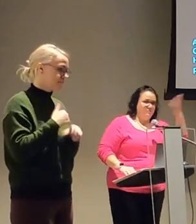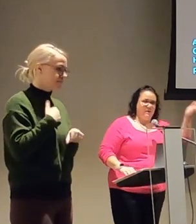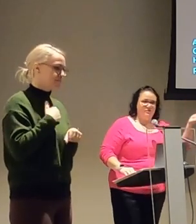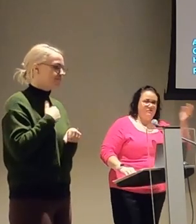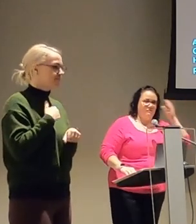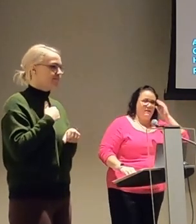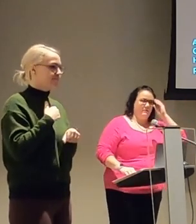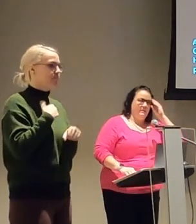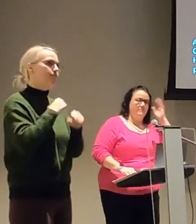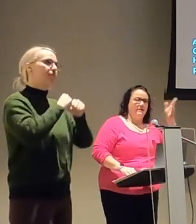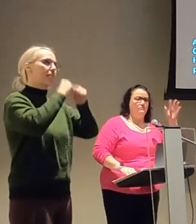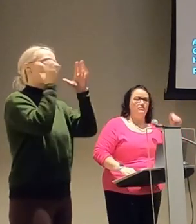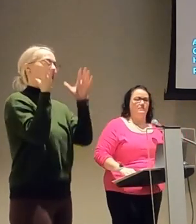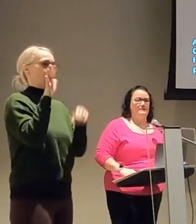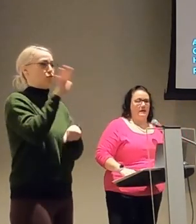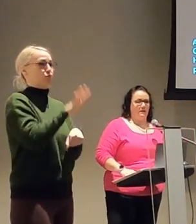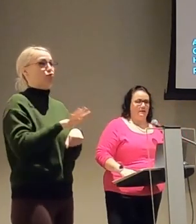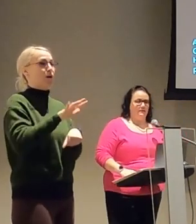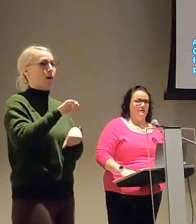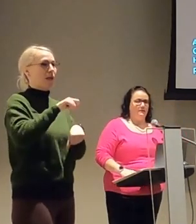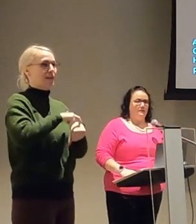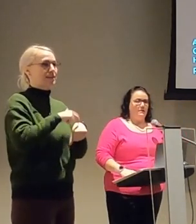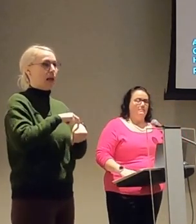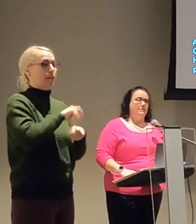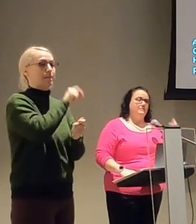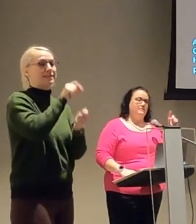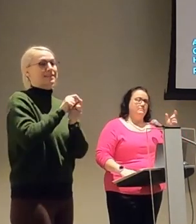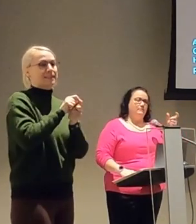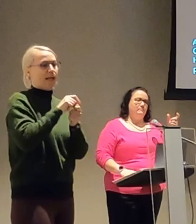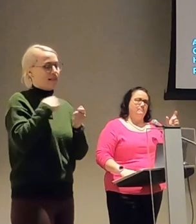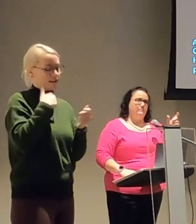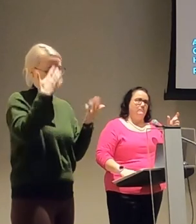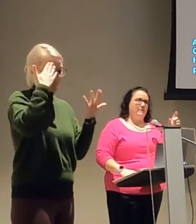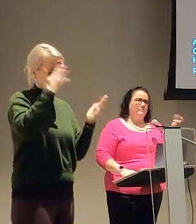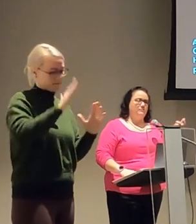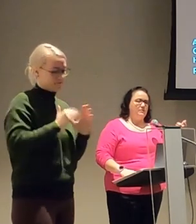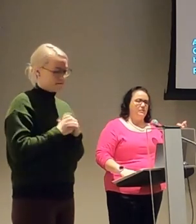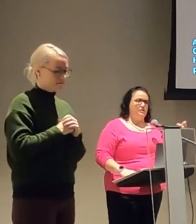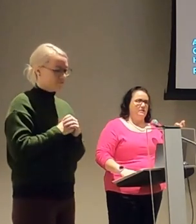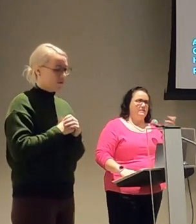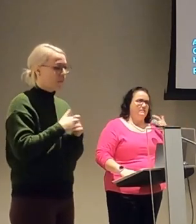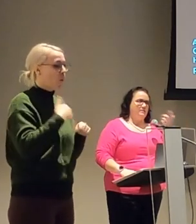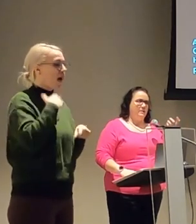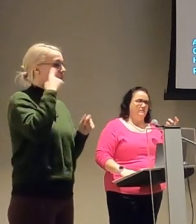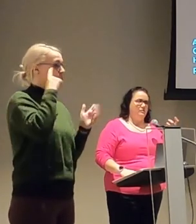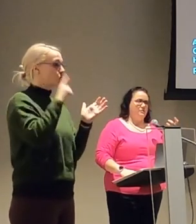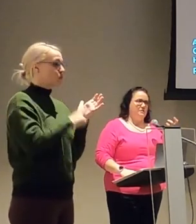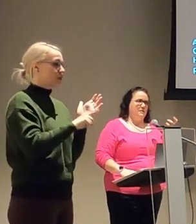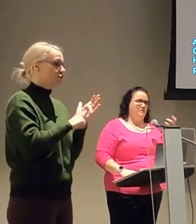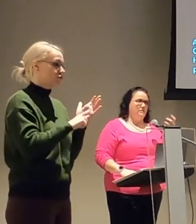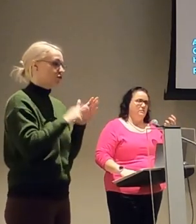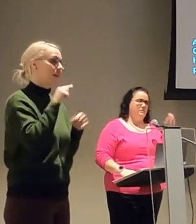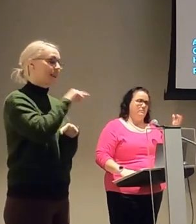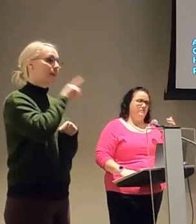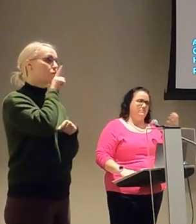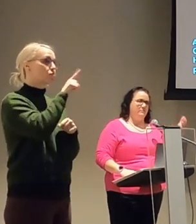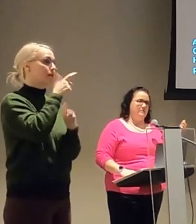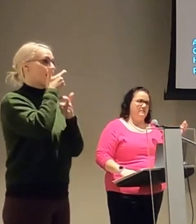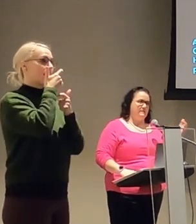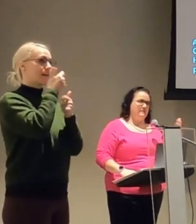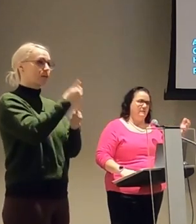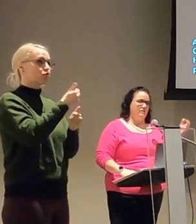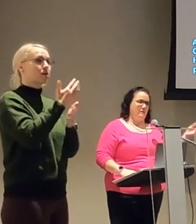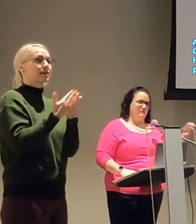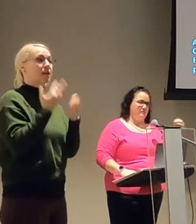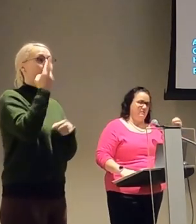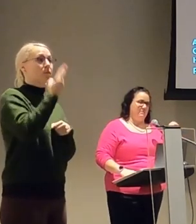I have to imagine around then, but I don't know exactly. But when I was researching this, it was kind of interesting. So some of the